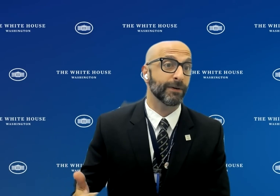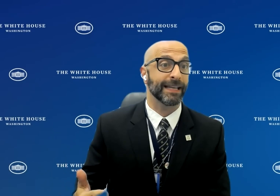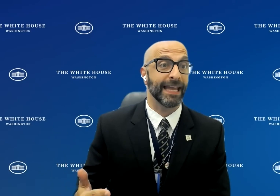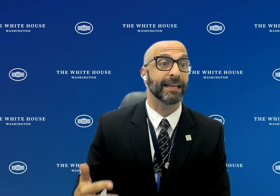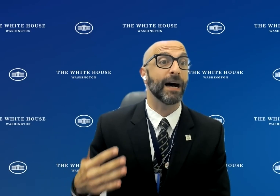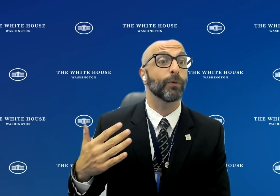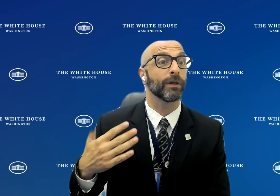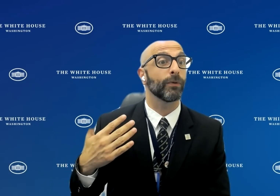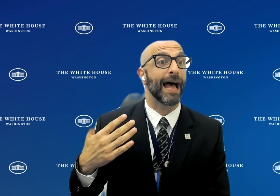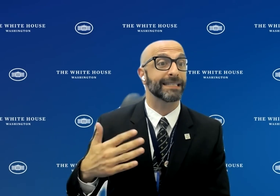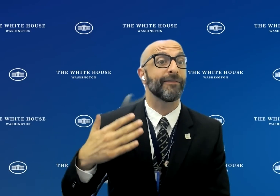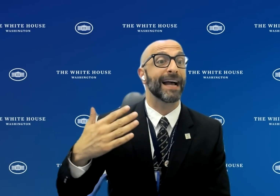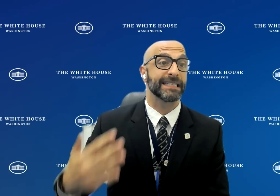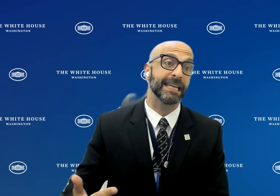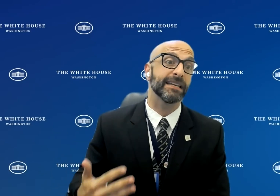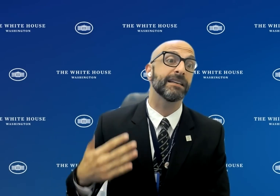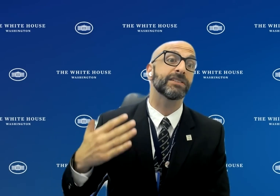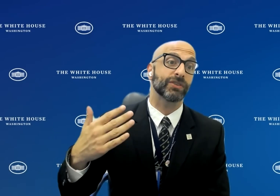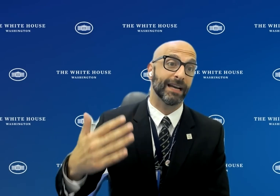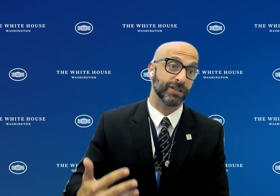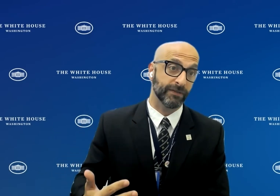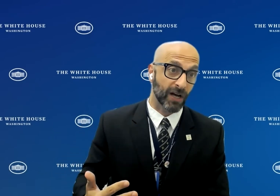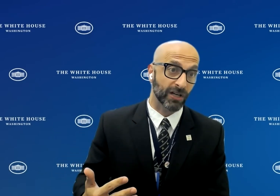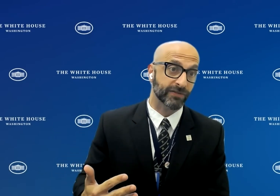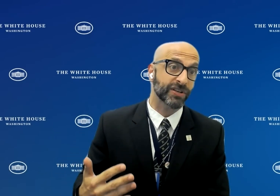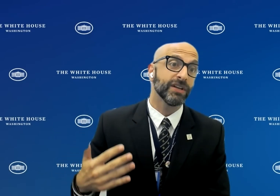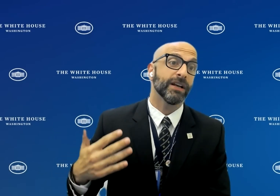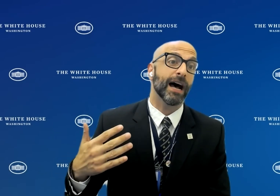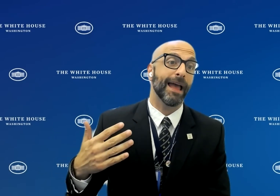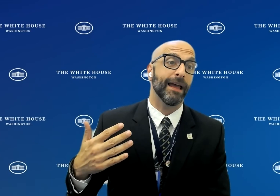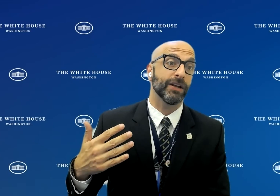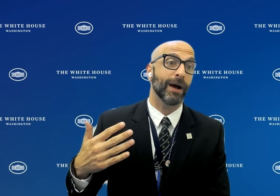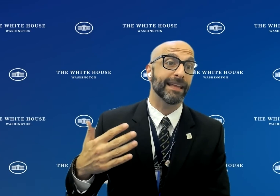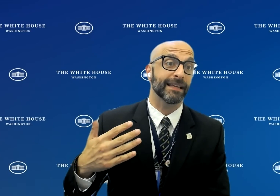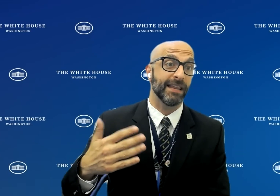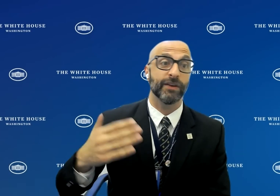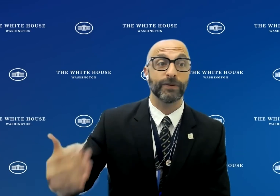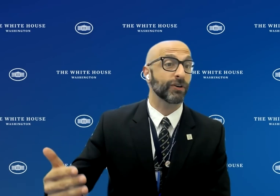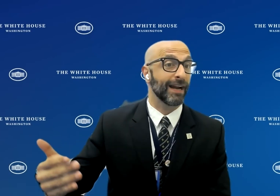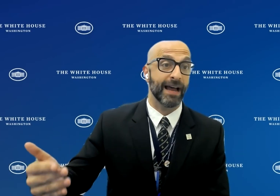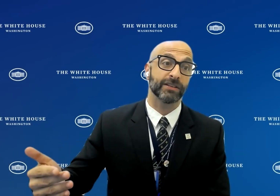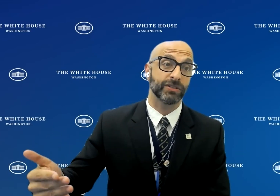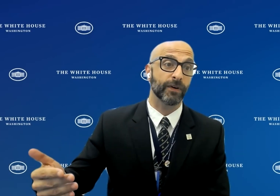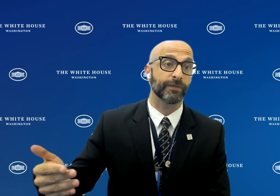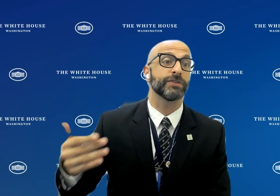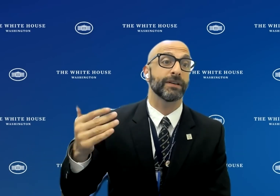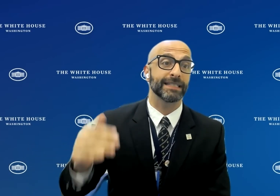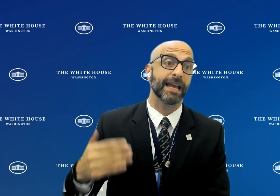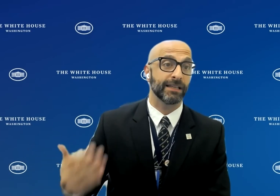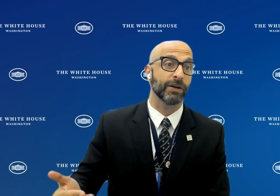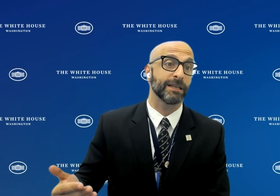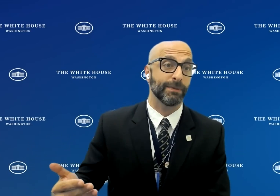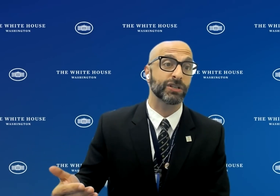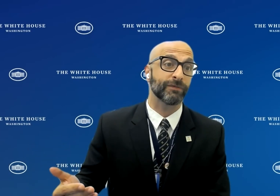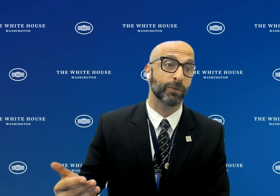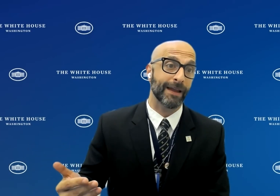atypical. Also, I think, as the vaccine strategy evolves, I think that in the future, and not the too far